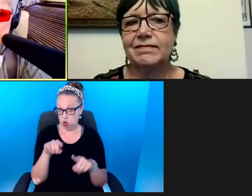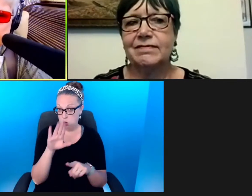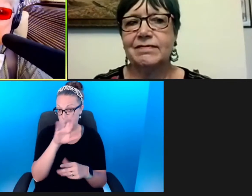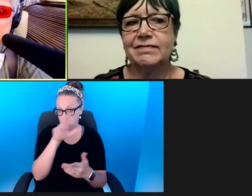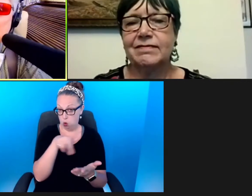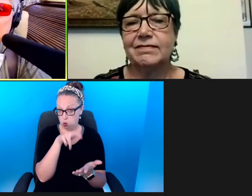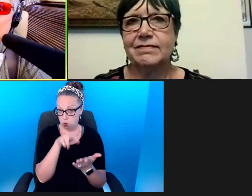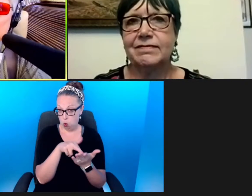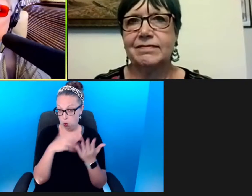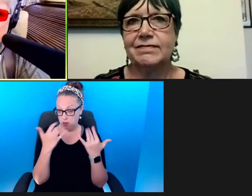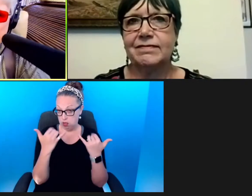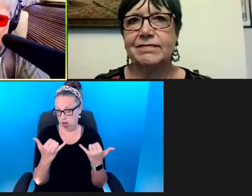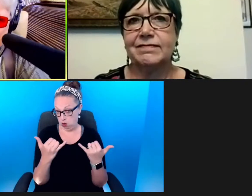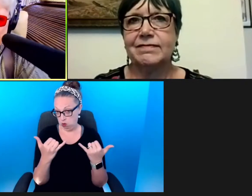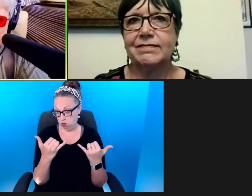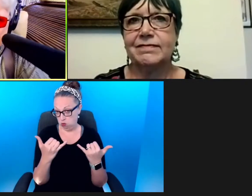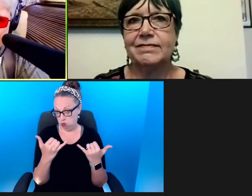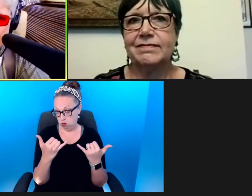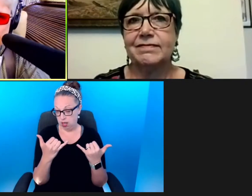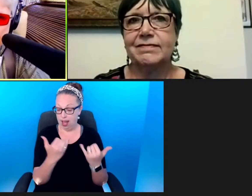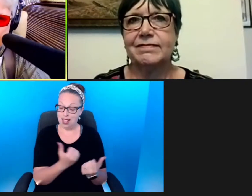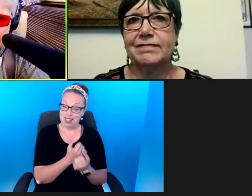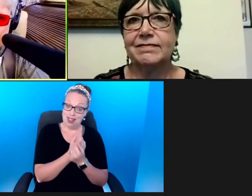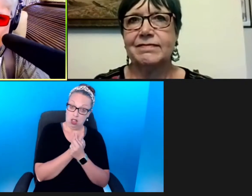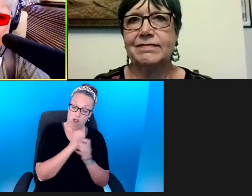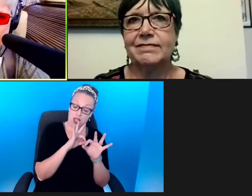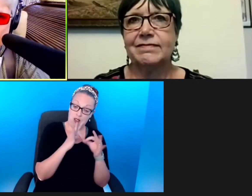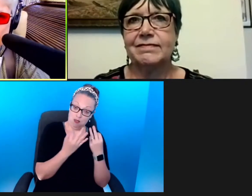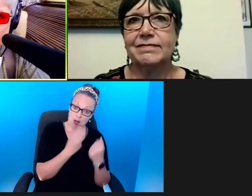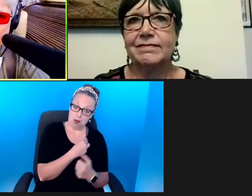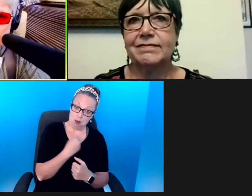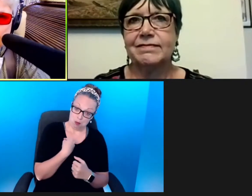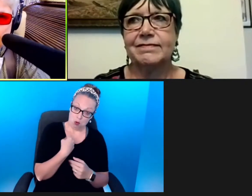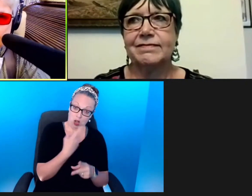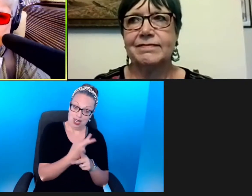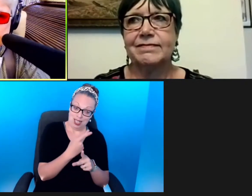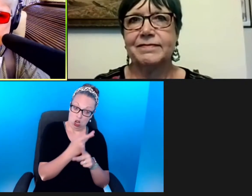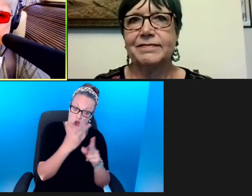as a loving family member and caregiver?